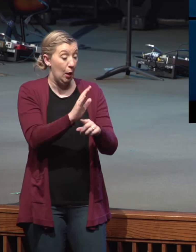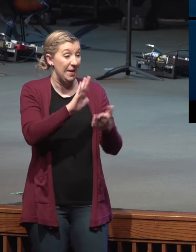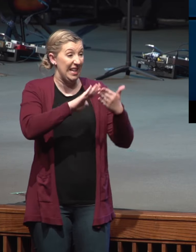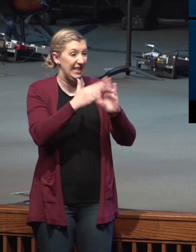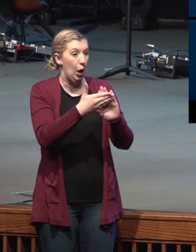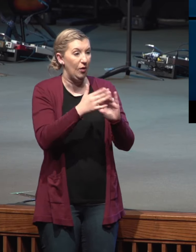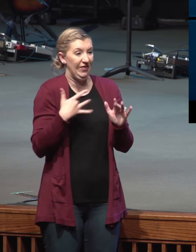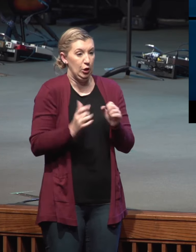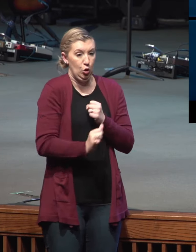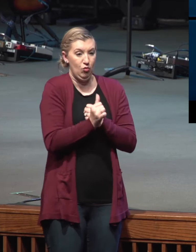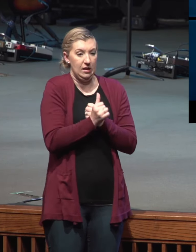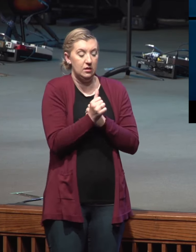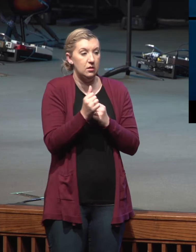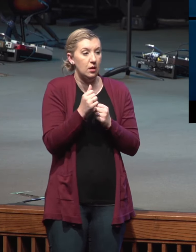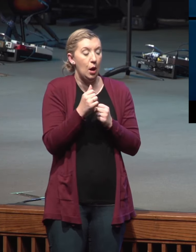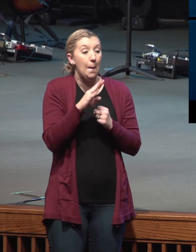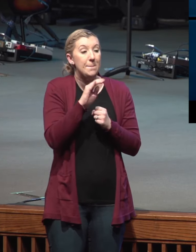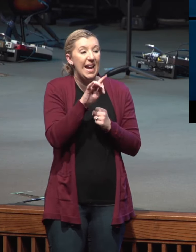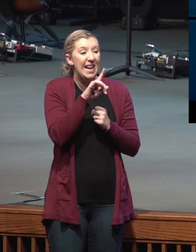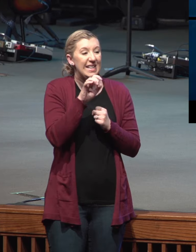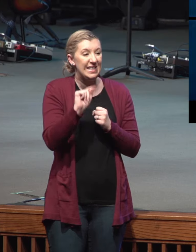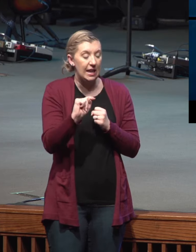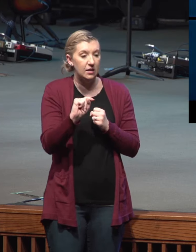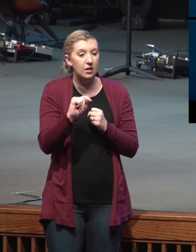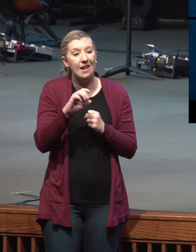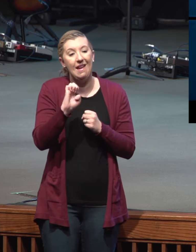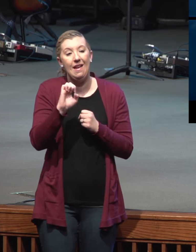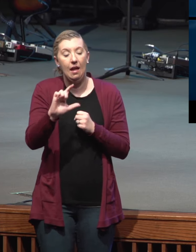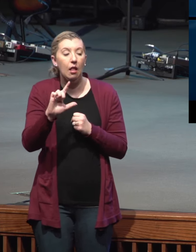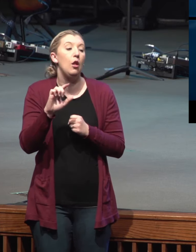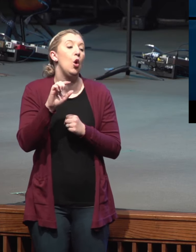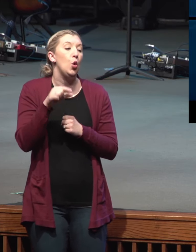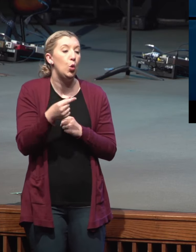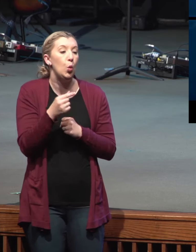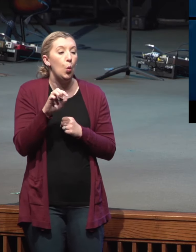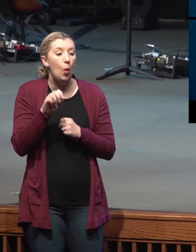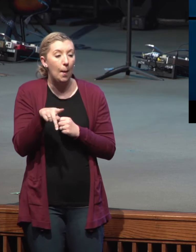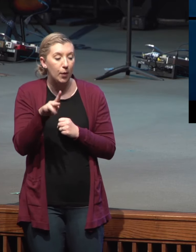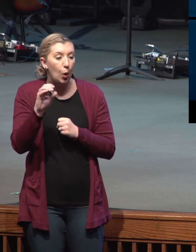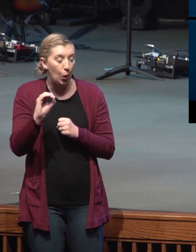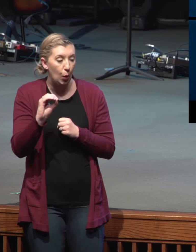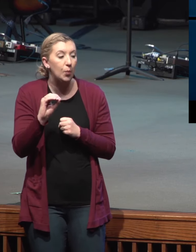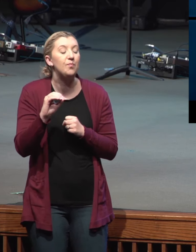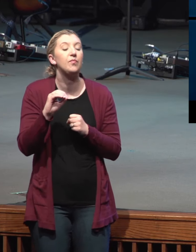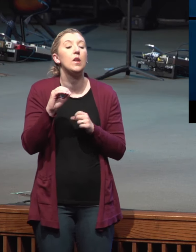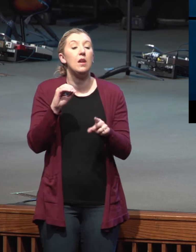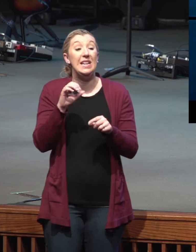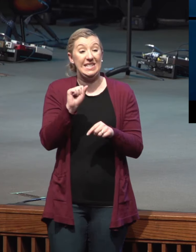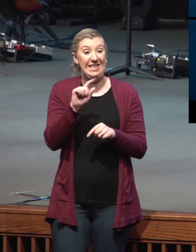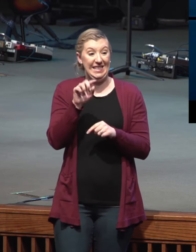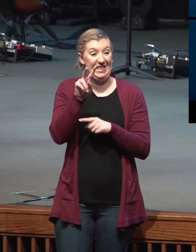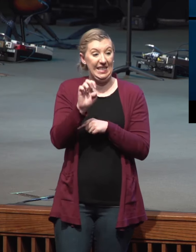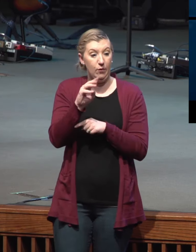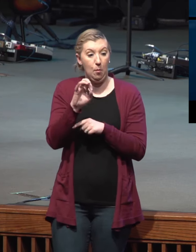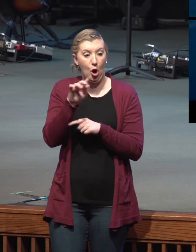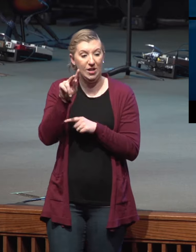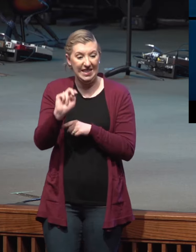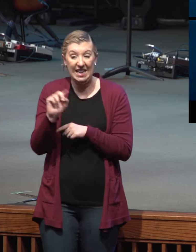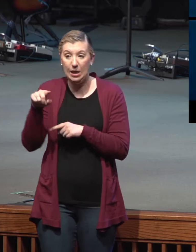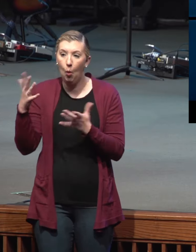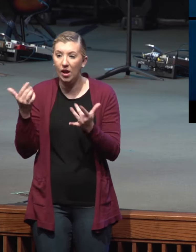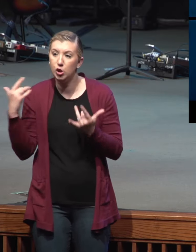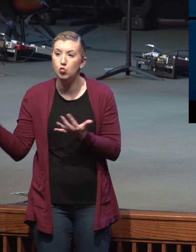threatened by a bandit named El Guapo. And Lucky Day, played by the great Steve Martin, is looking to rally